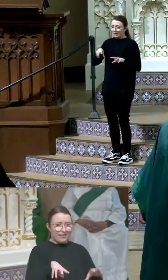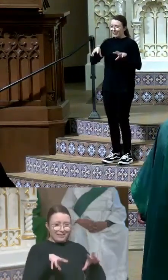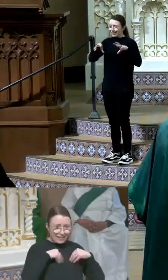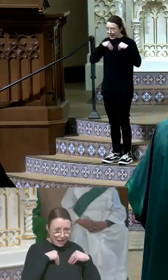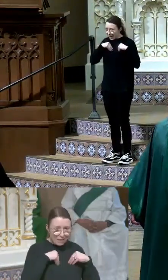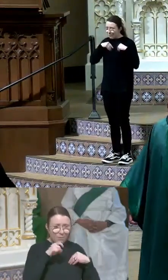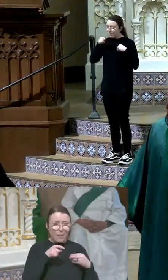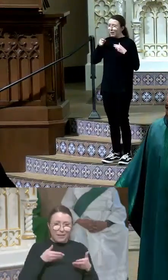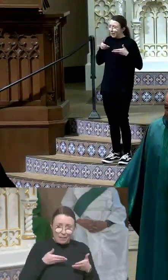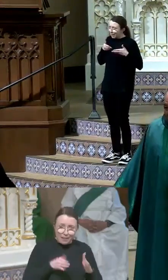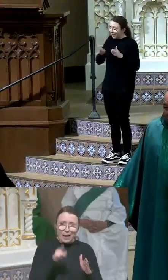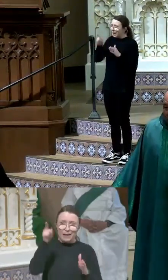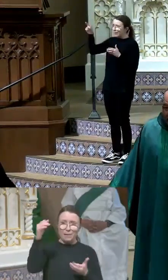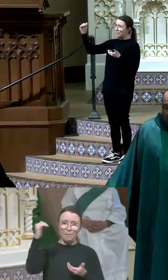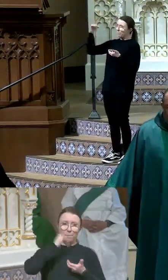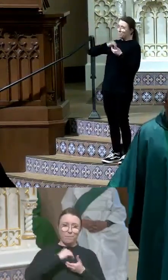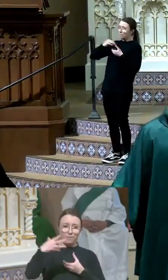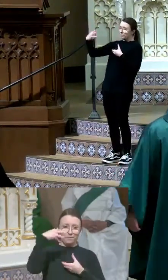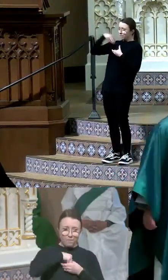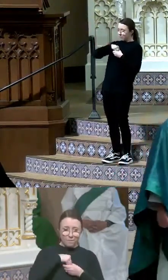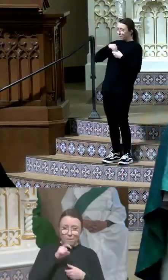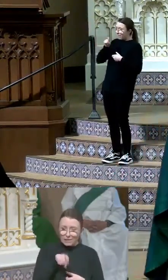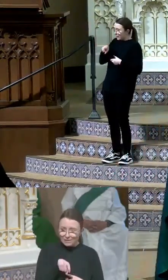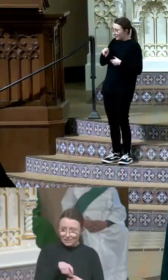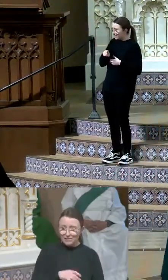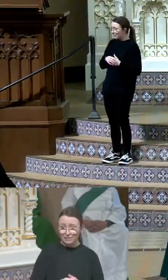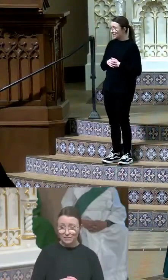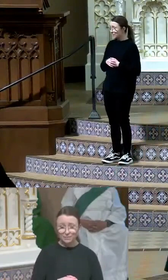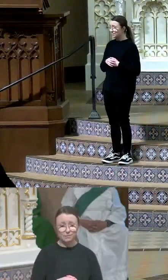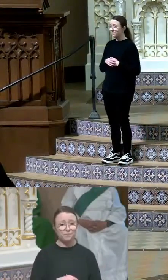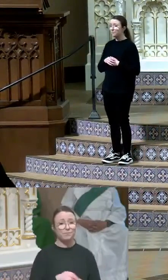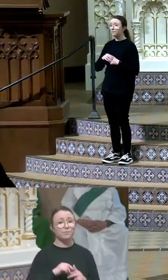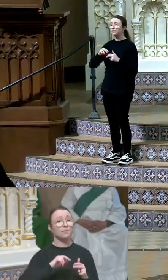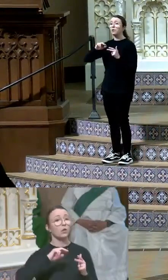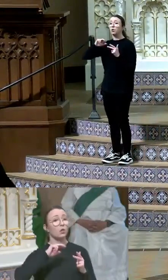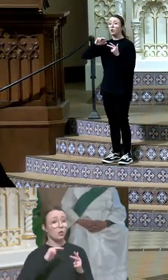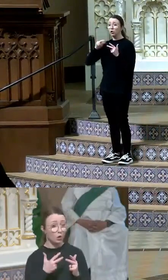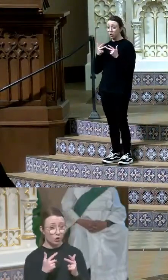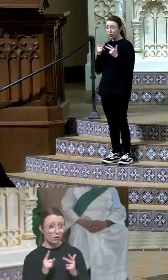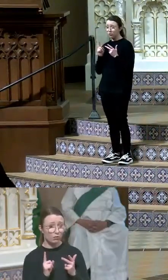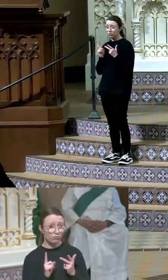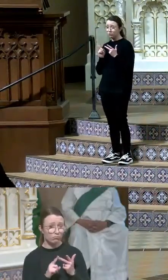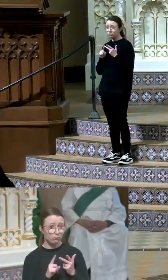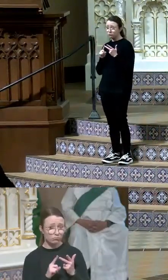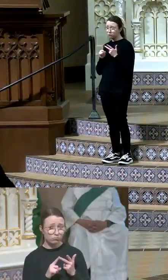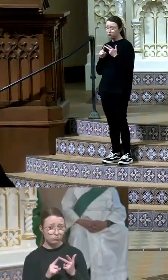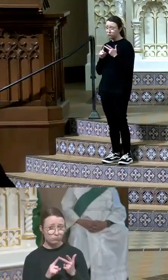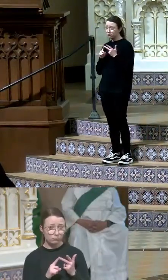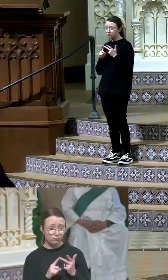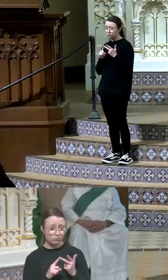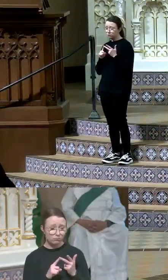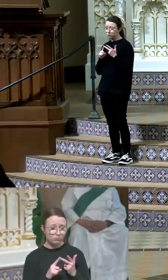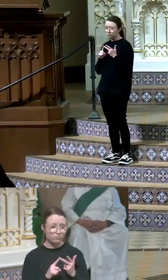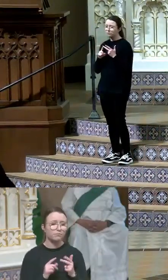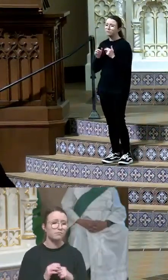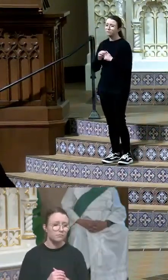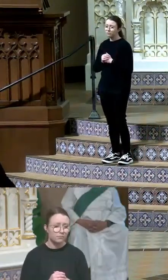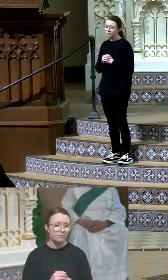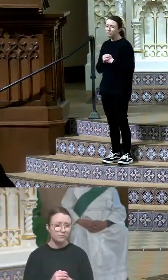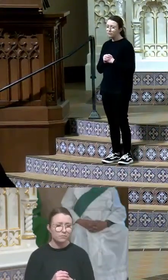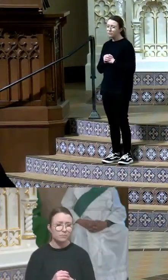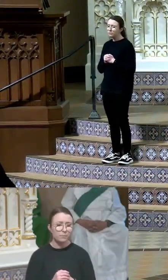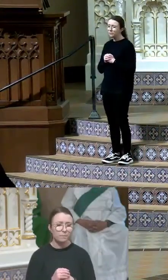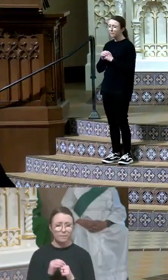Amen. The third thing, it says that Jesus helped